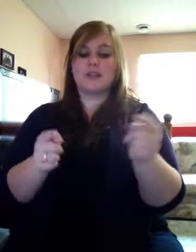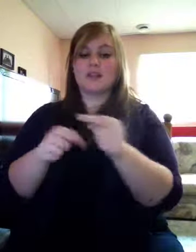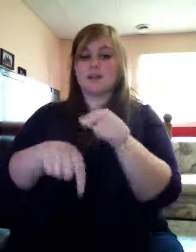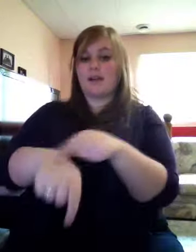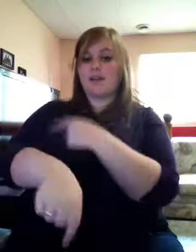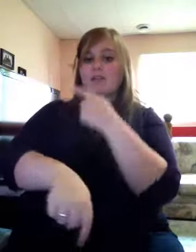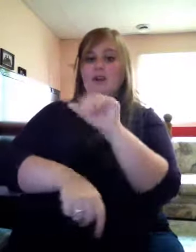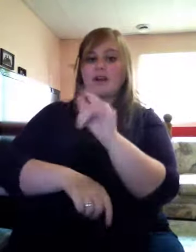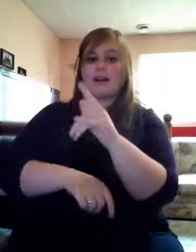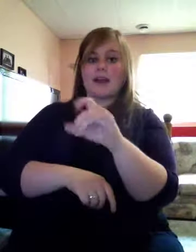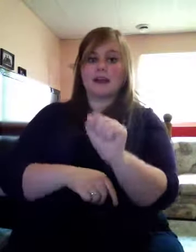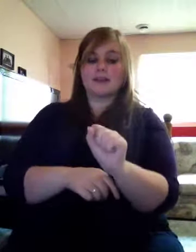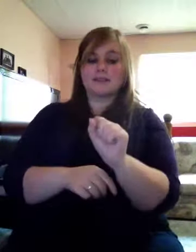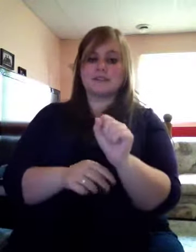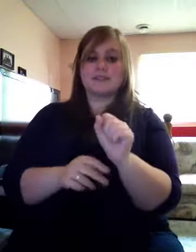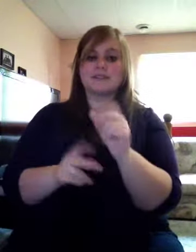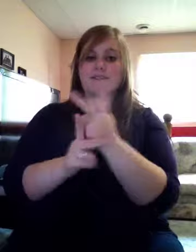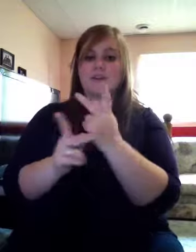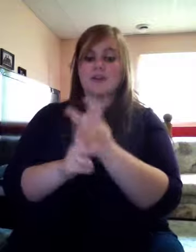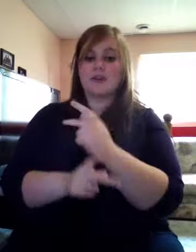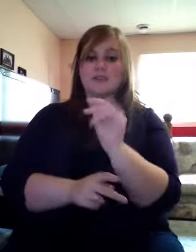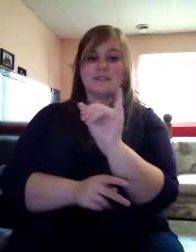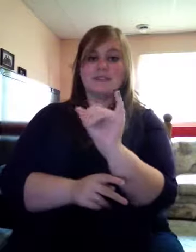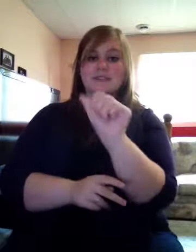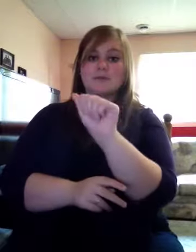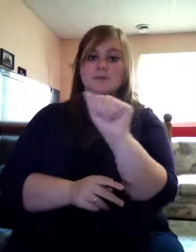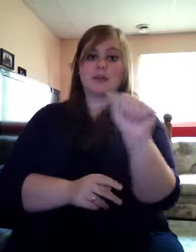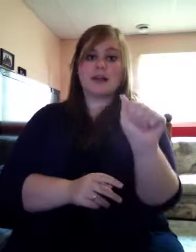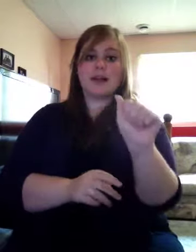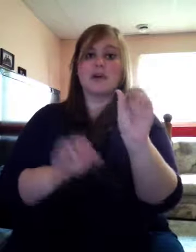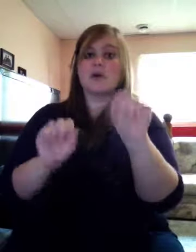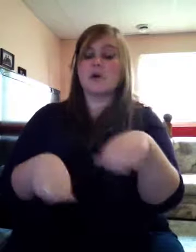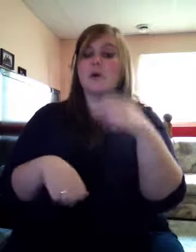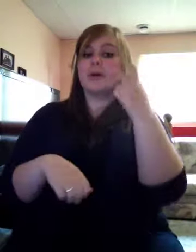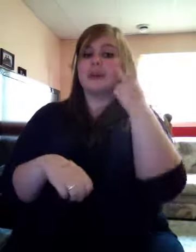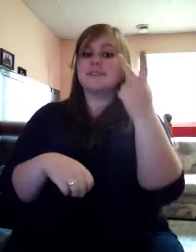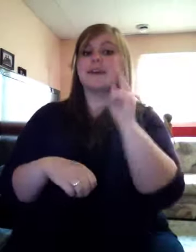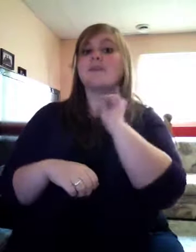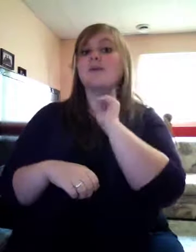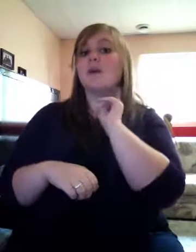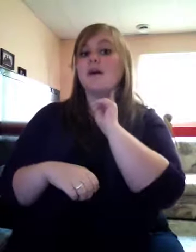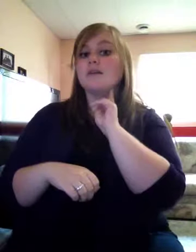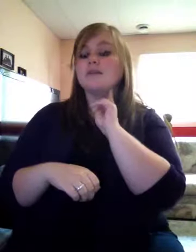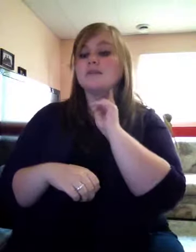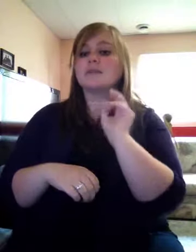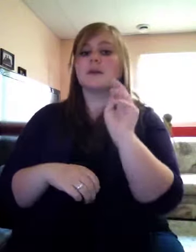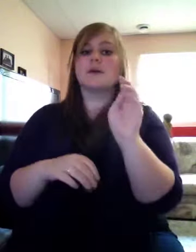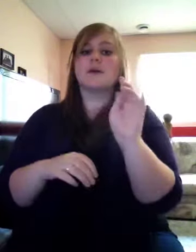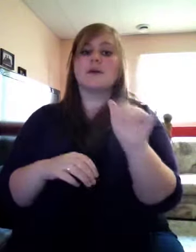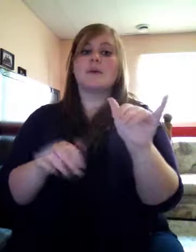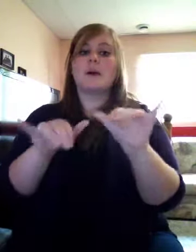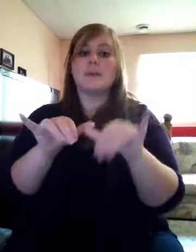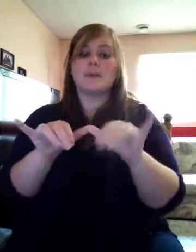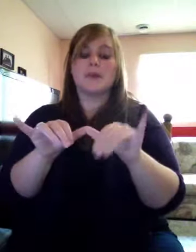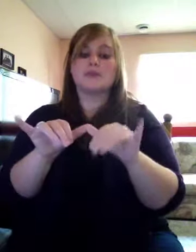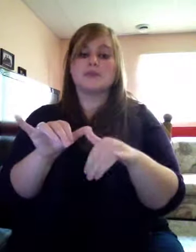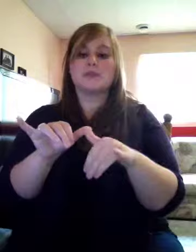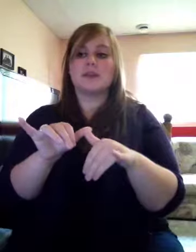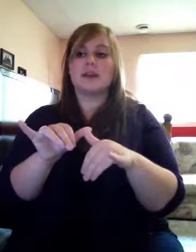same AAA, and again we can almost take the patient's heartbeat or pulse by measuring the movements of the swirls of blood within